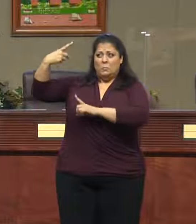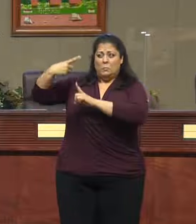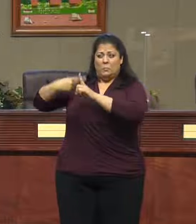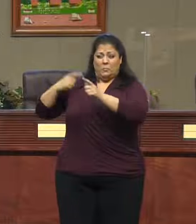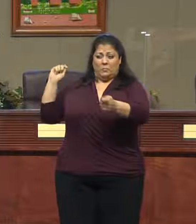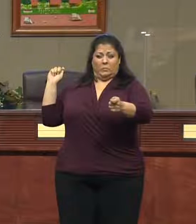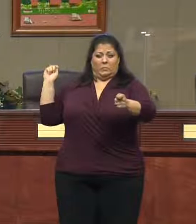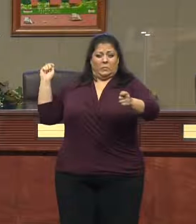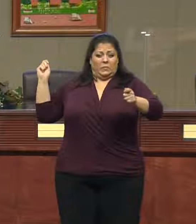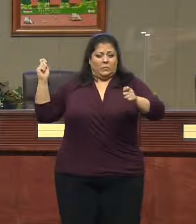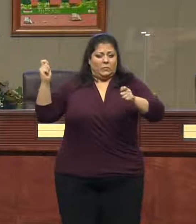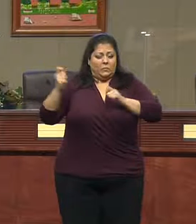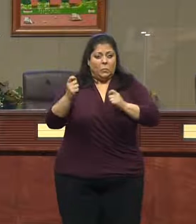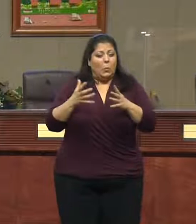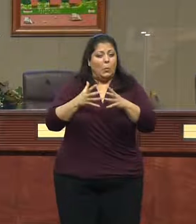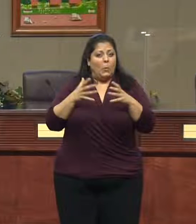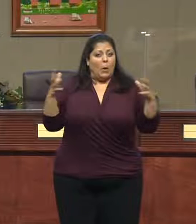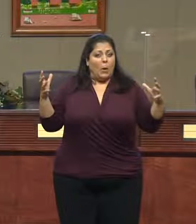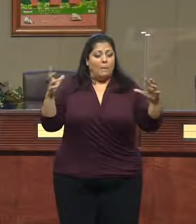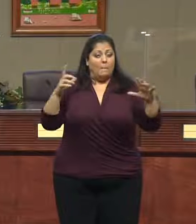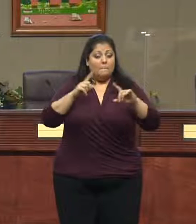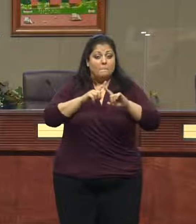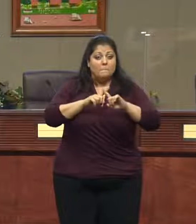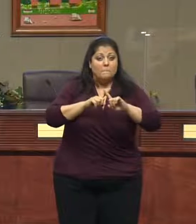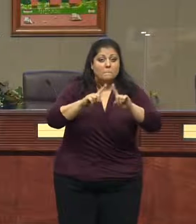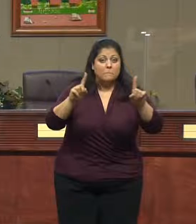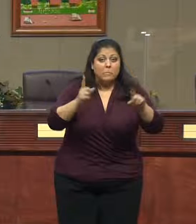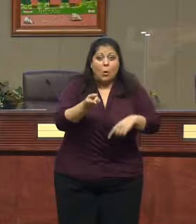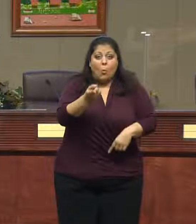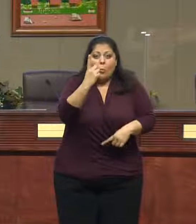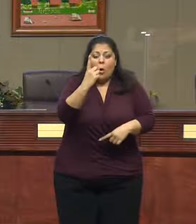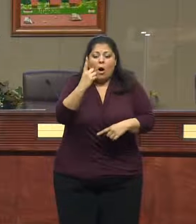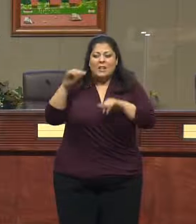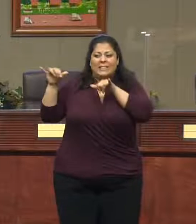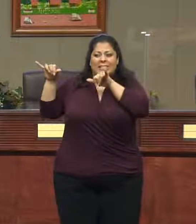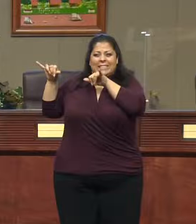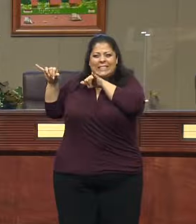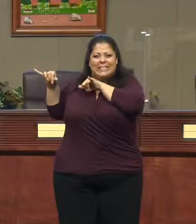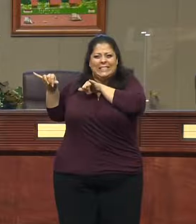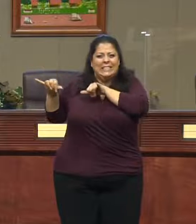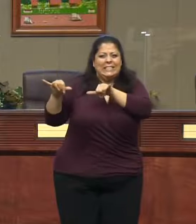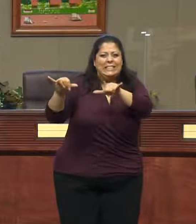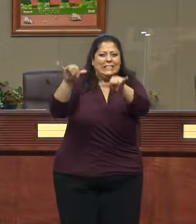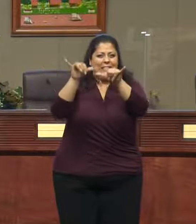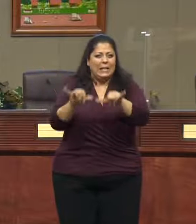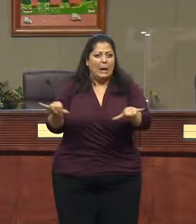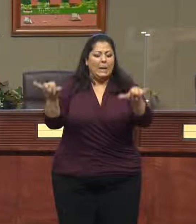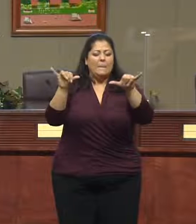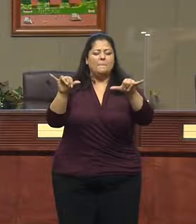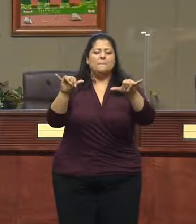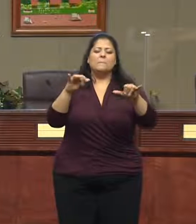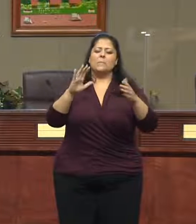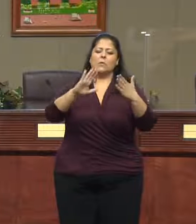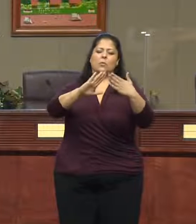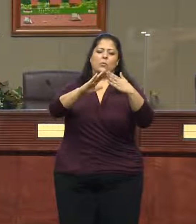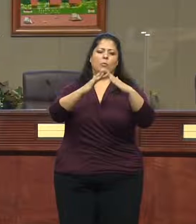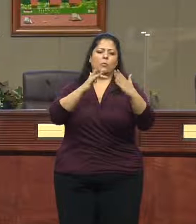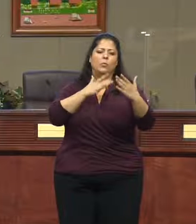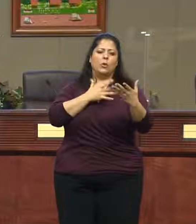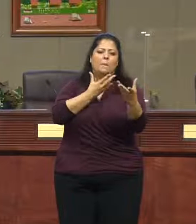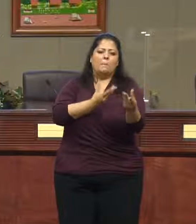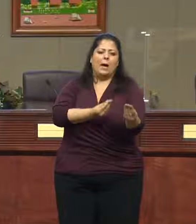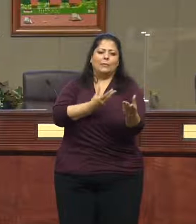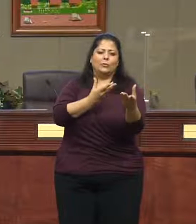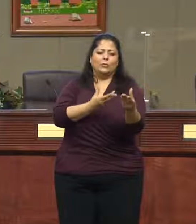what hasn't changed is our community's collective kindness and compassion. We continue to work to stop the spread of the